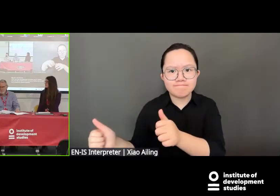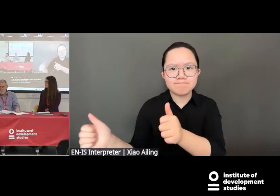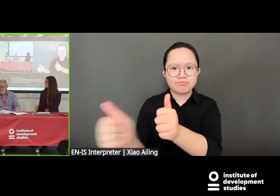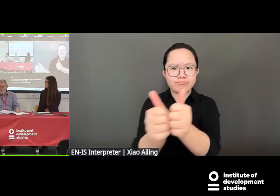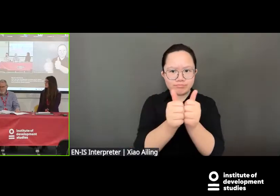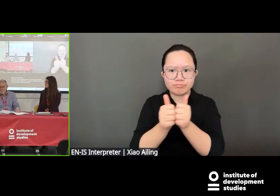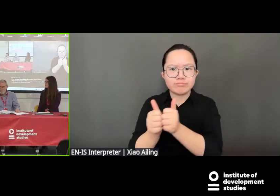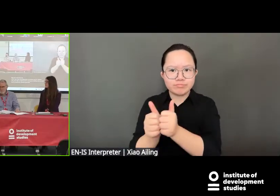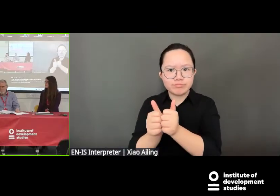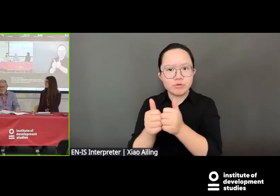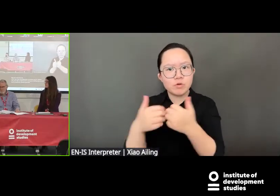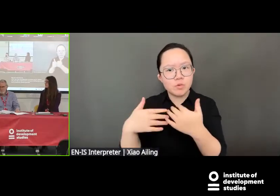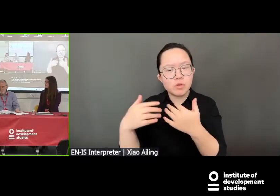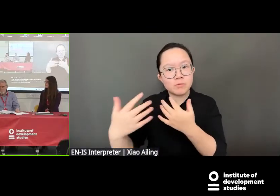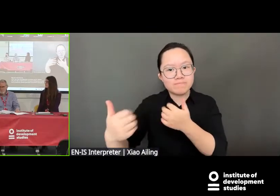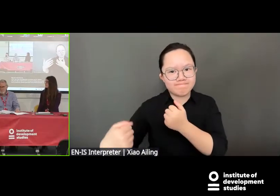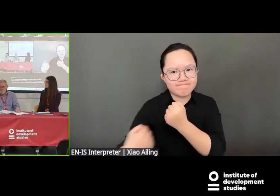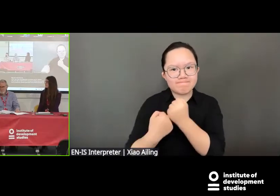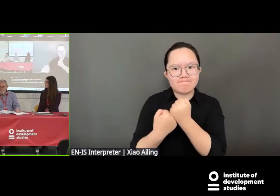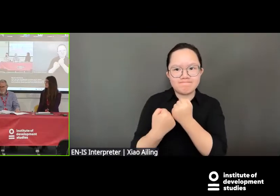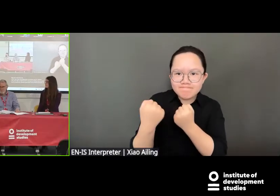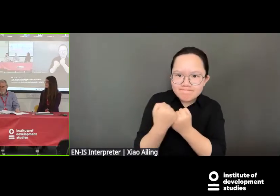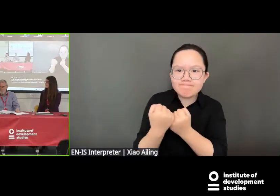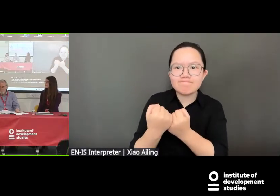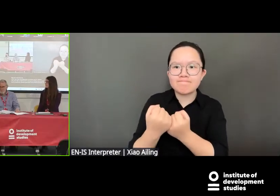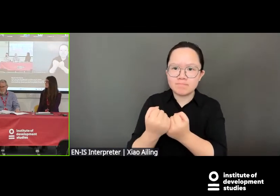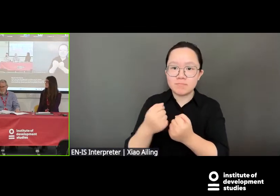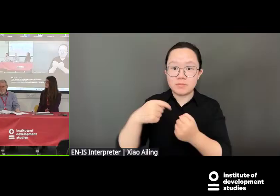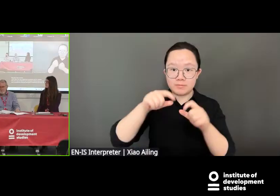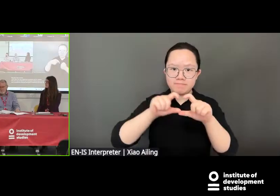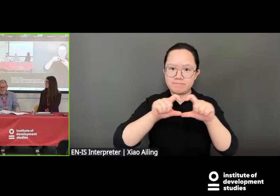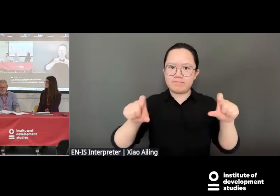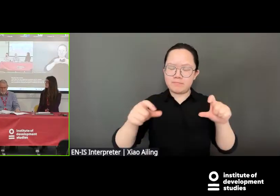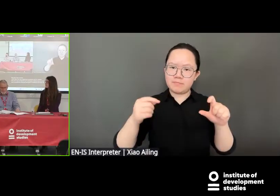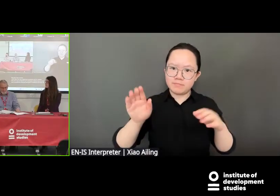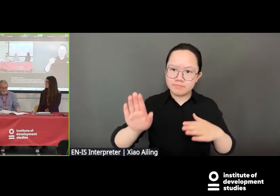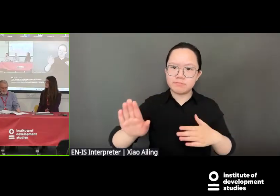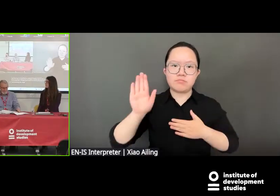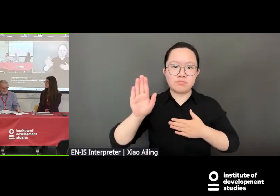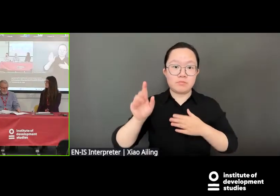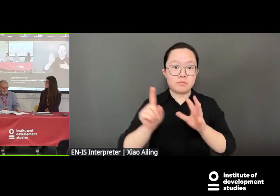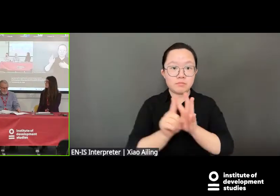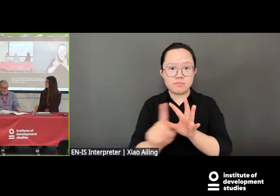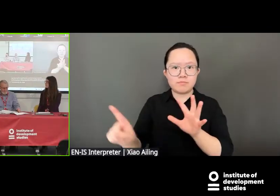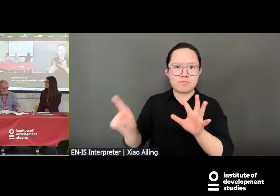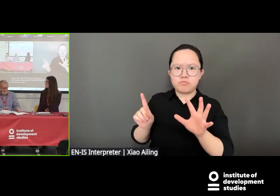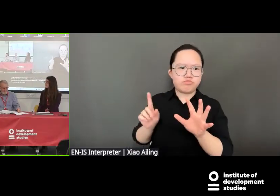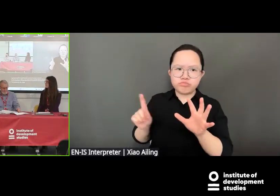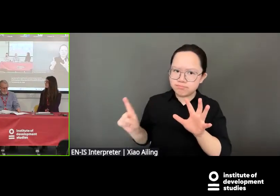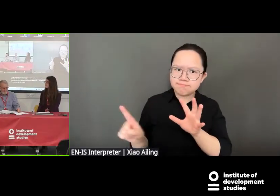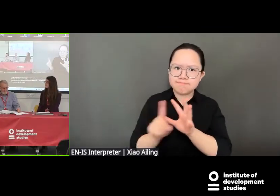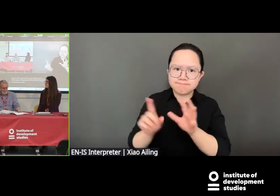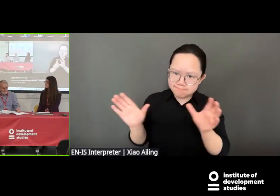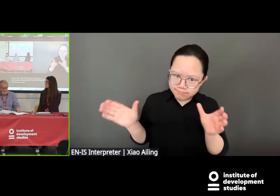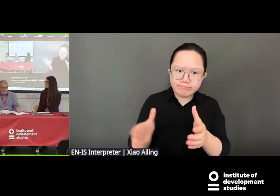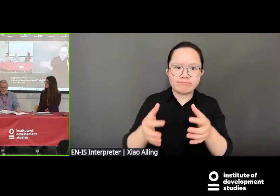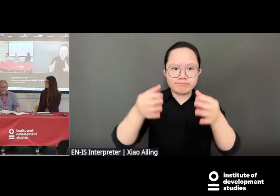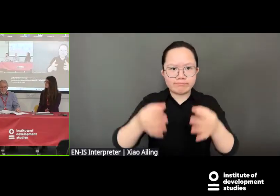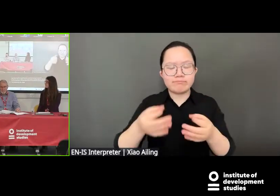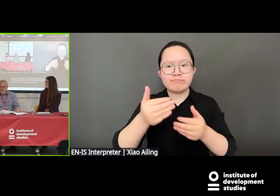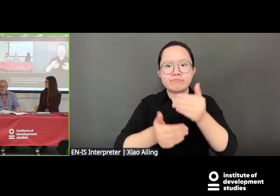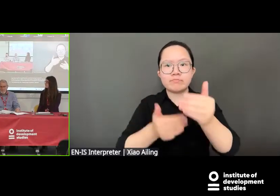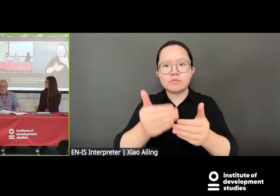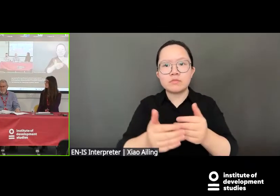in the priorities of people with disabilities. Their leadership from village groups in northern Tanzania, encouraging